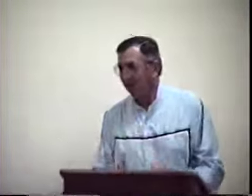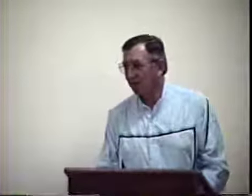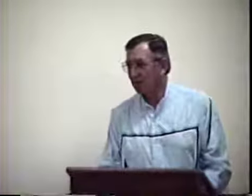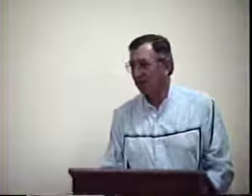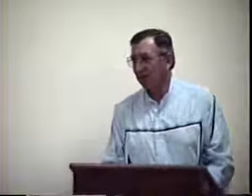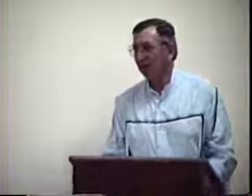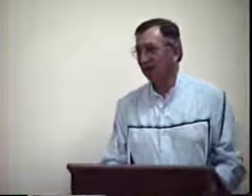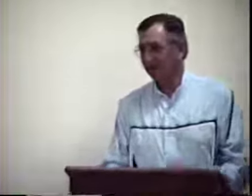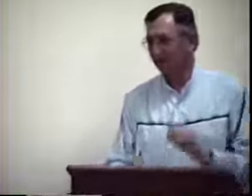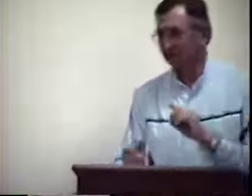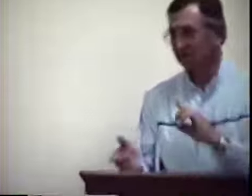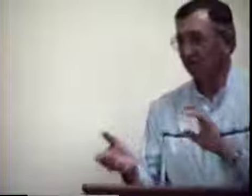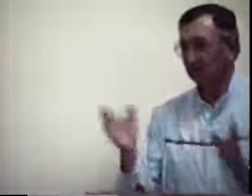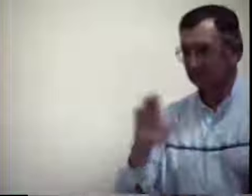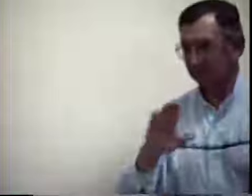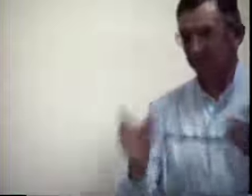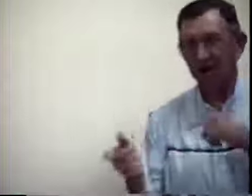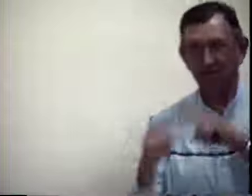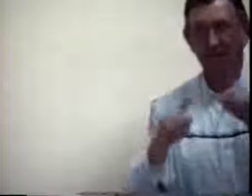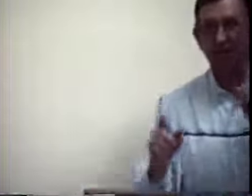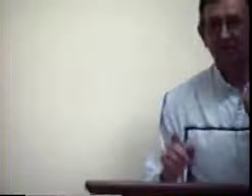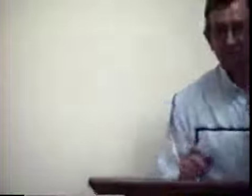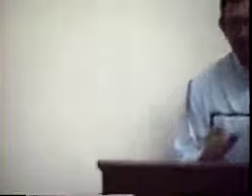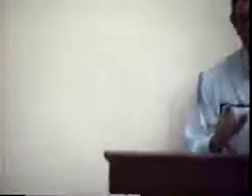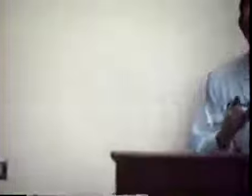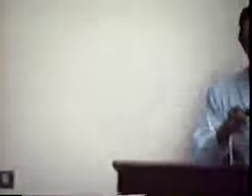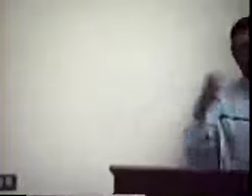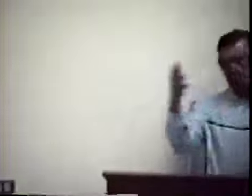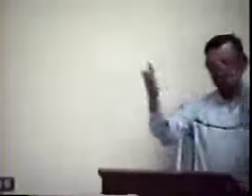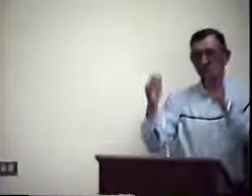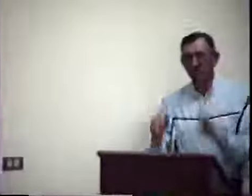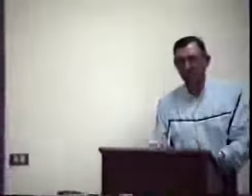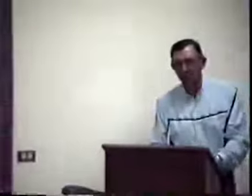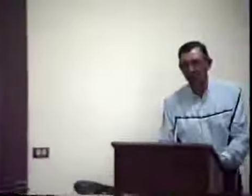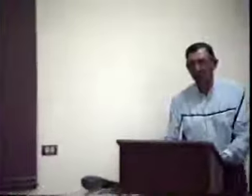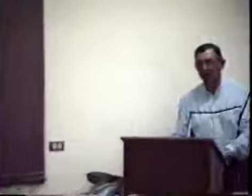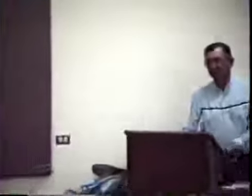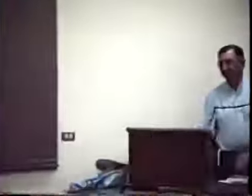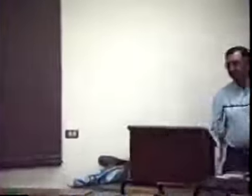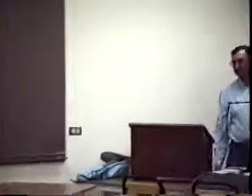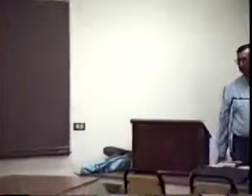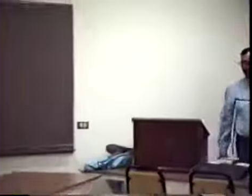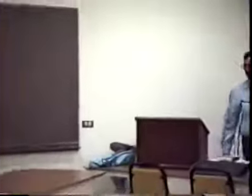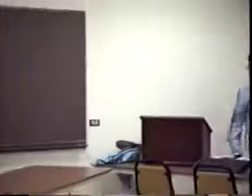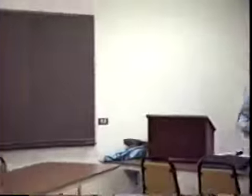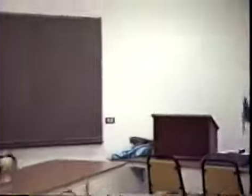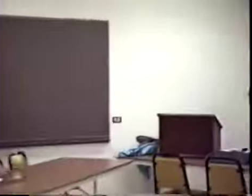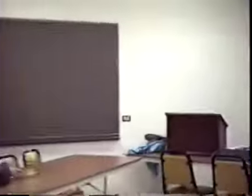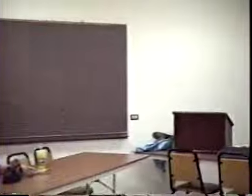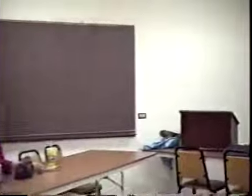come back in and tell the stories, or however they'd like to worship. This is their class, this is their final. Go